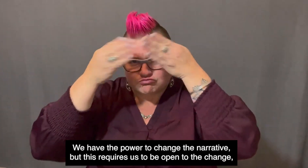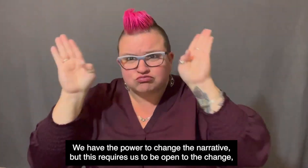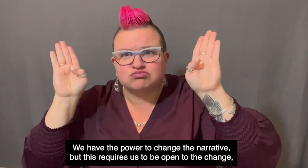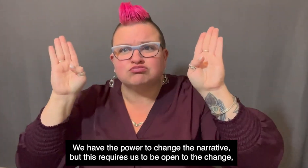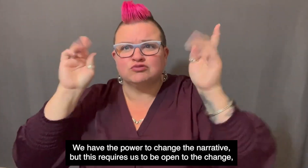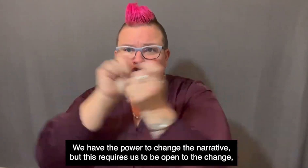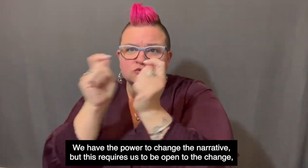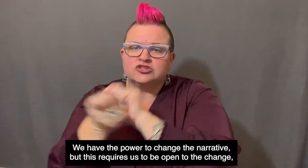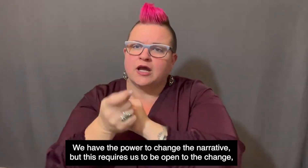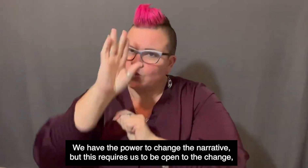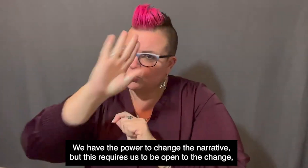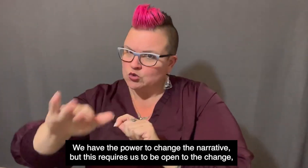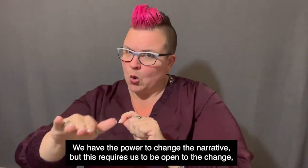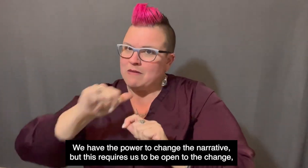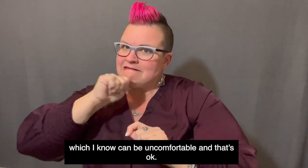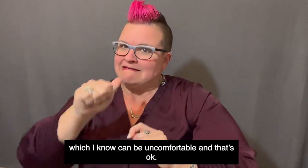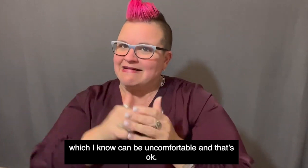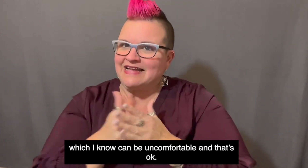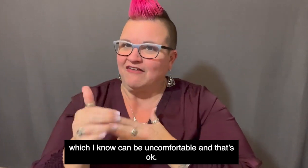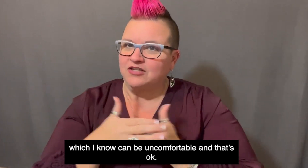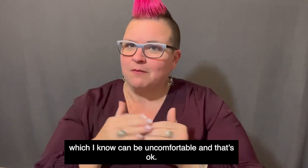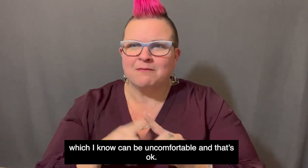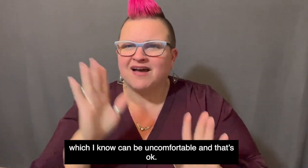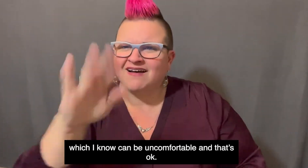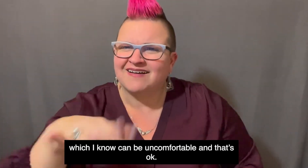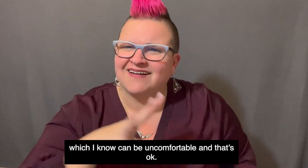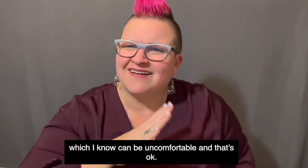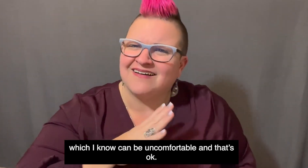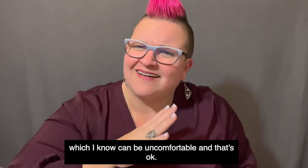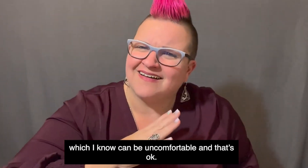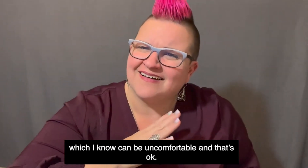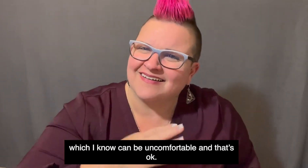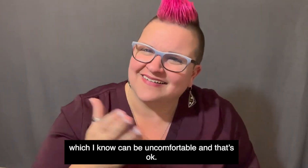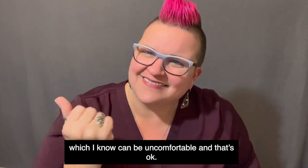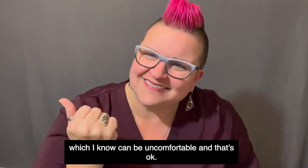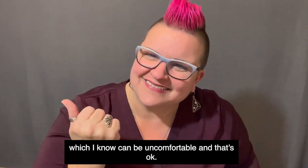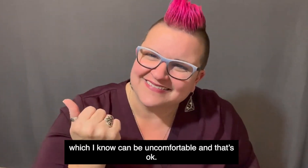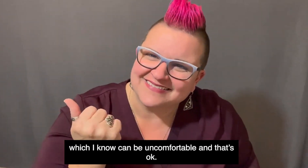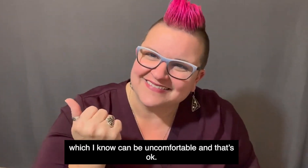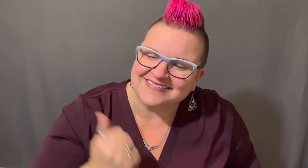open to the change, which I know can be uncomfortable, and that's okay.